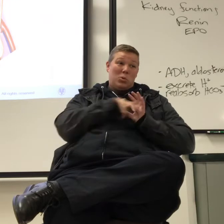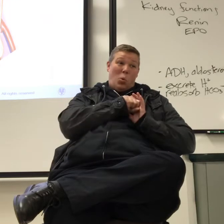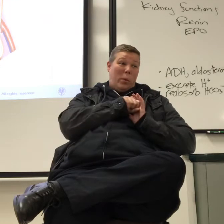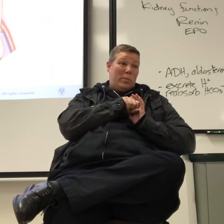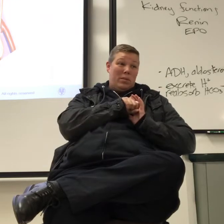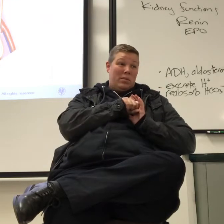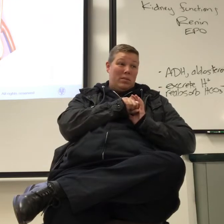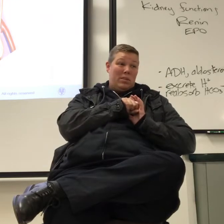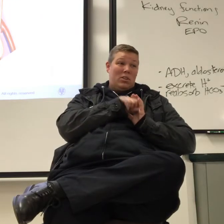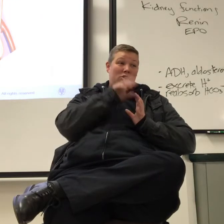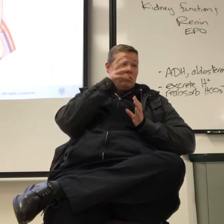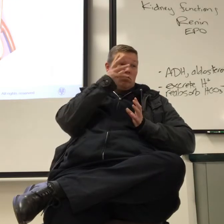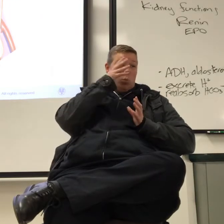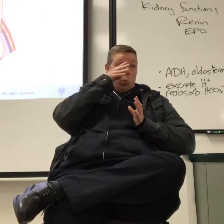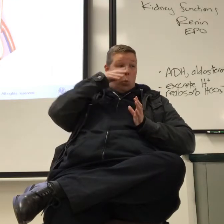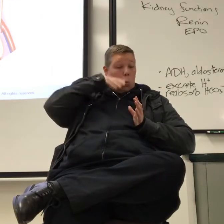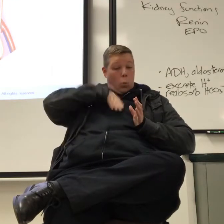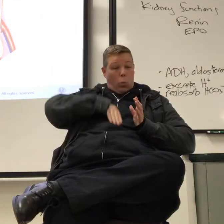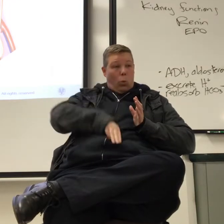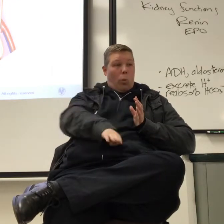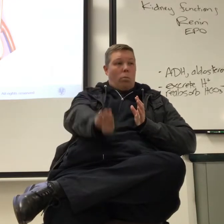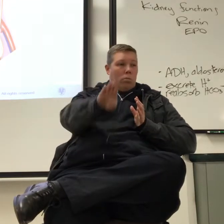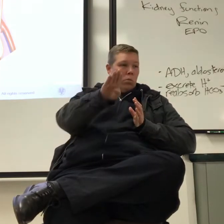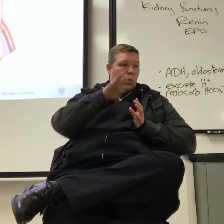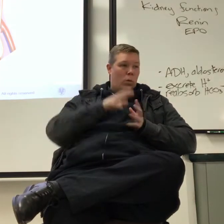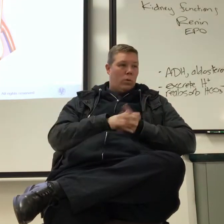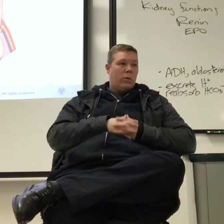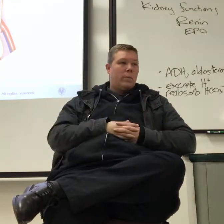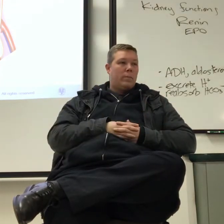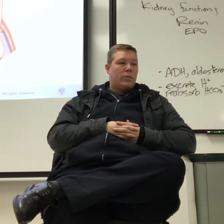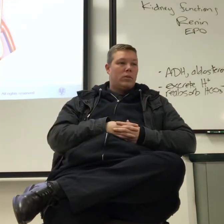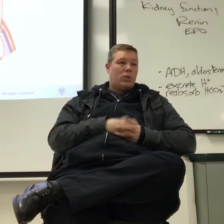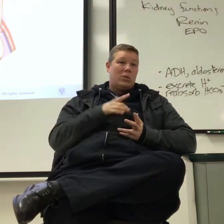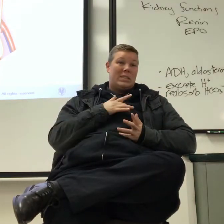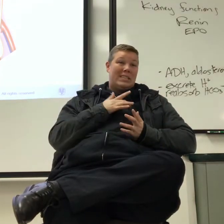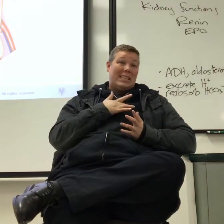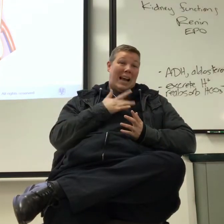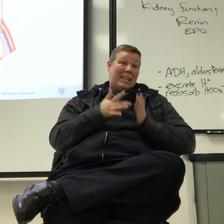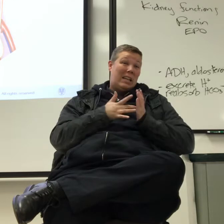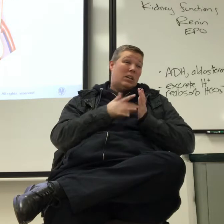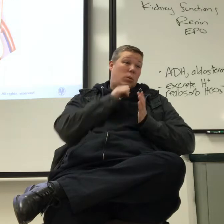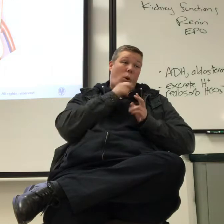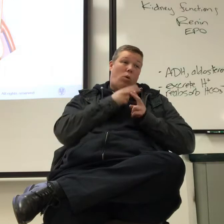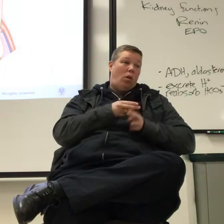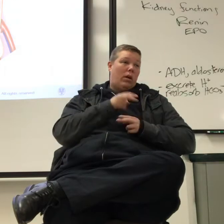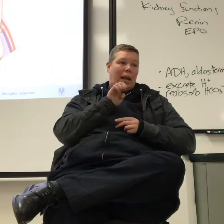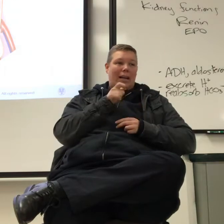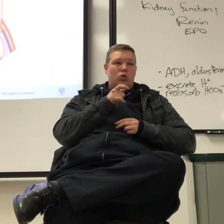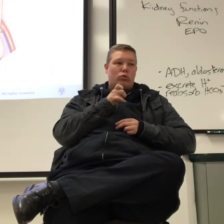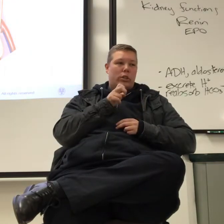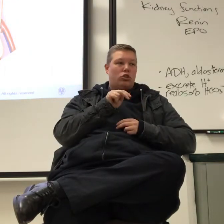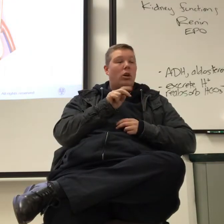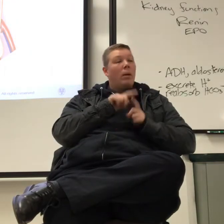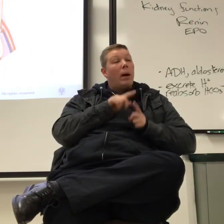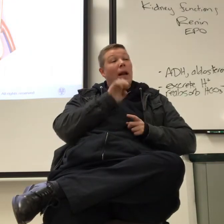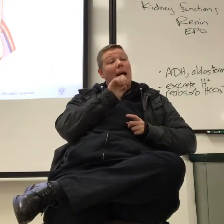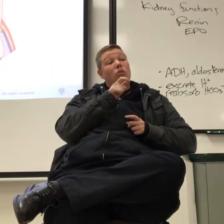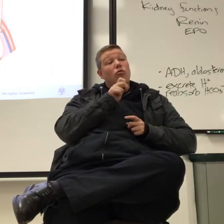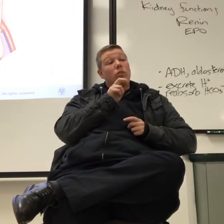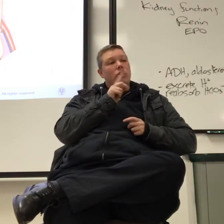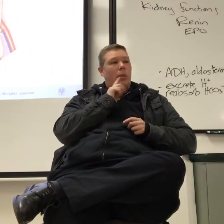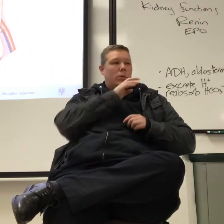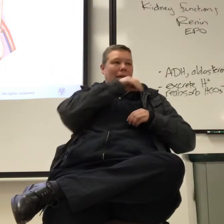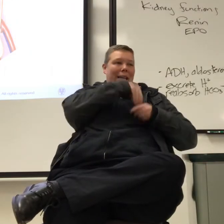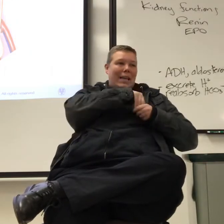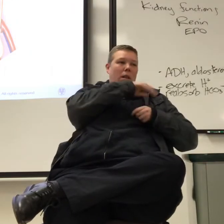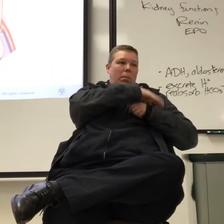you in the fecal matter. Okay. But when you excrete something, it was filtered out of your blood. It was in your blood,